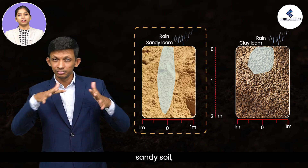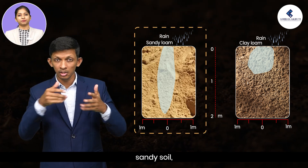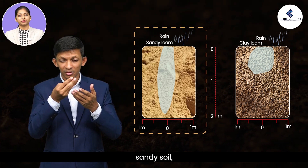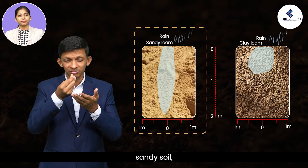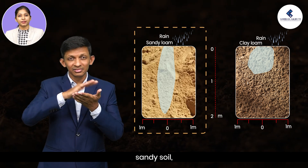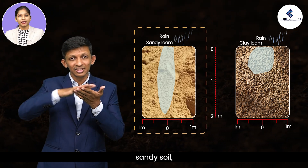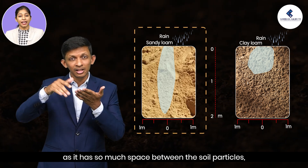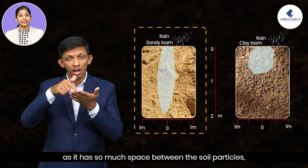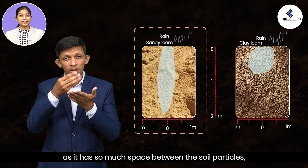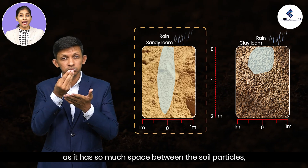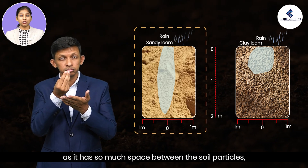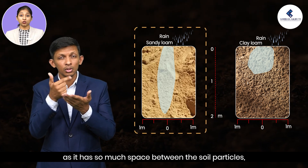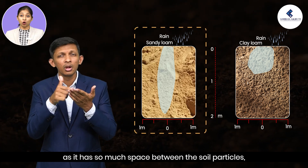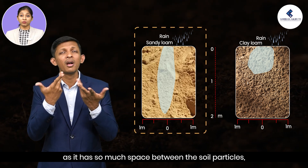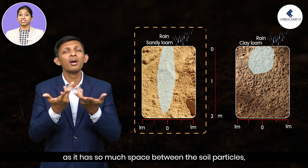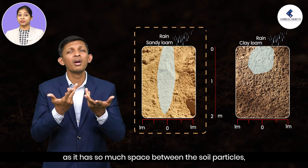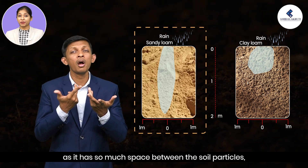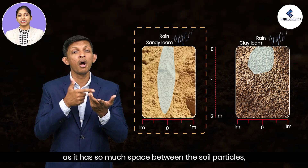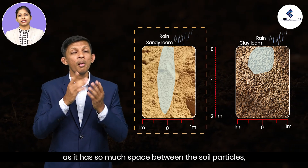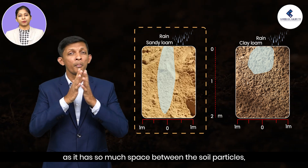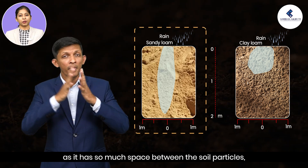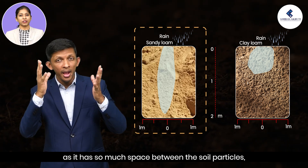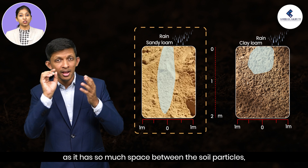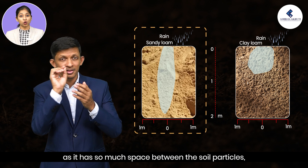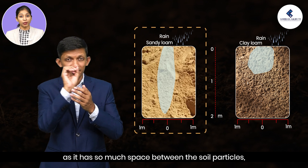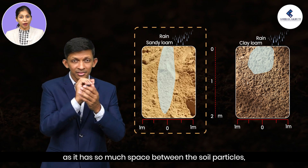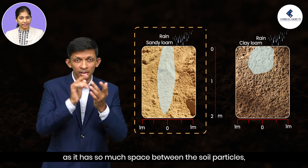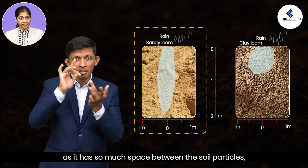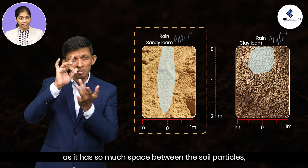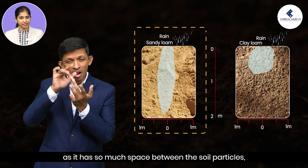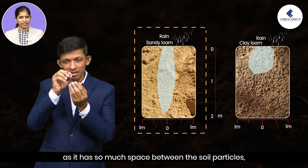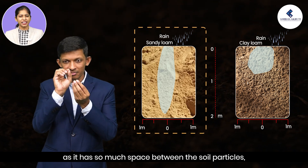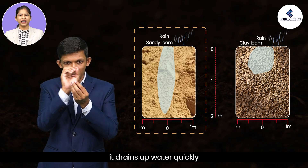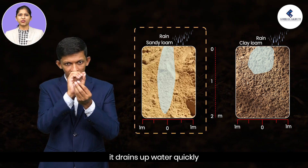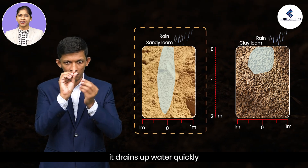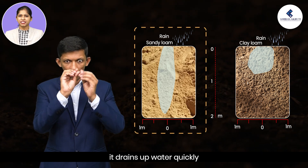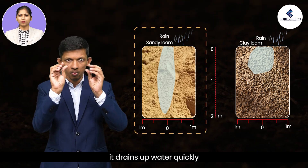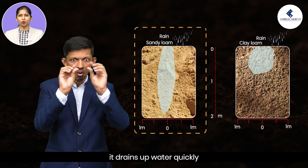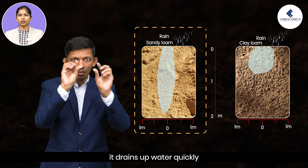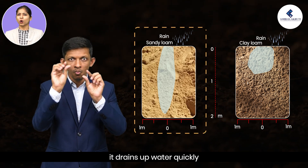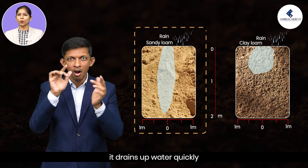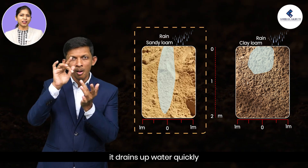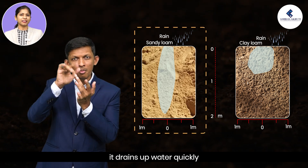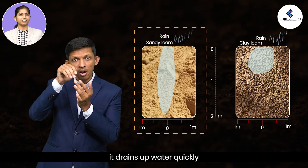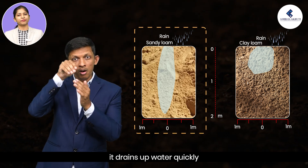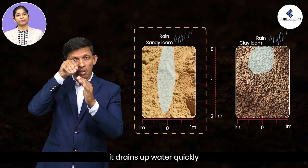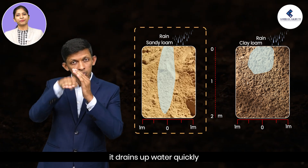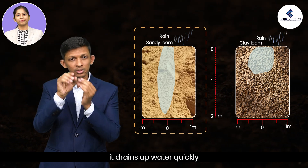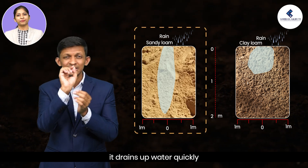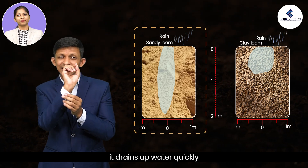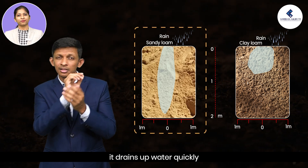Sandy soil. As it has so much space between the soil particles, it drains up water